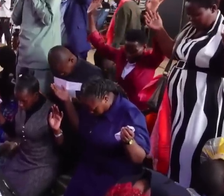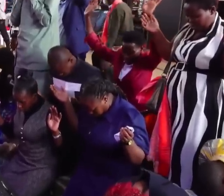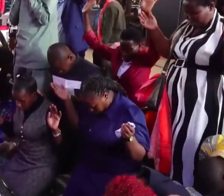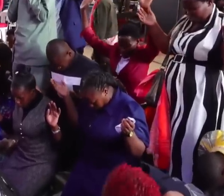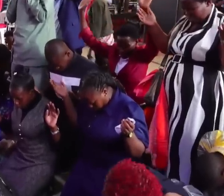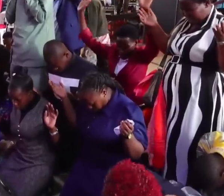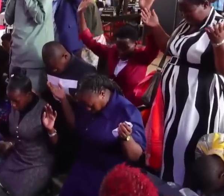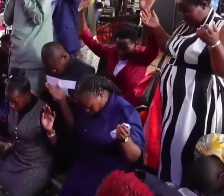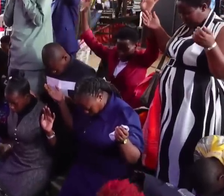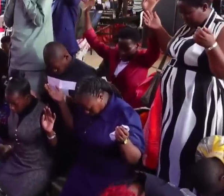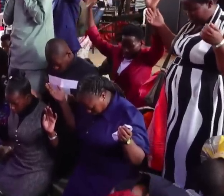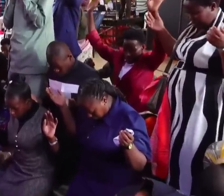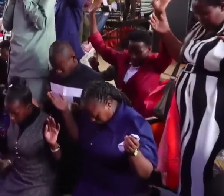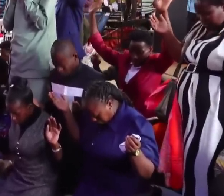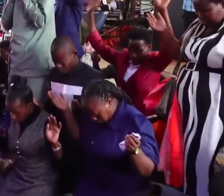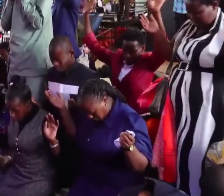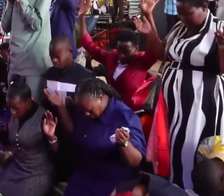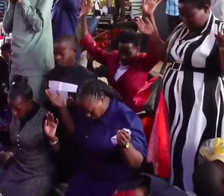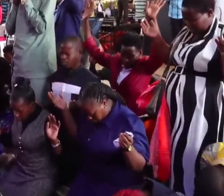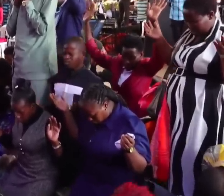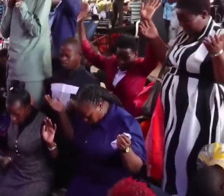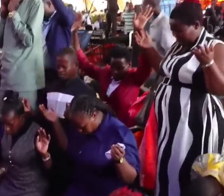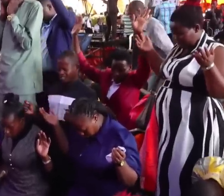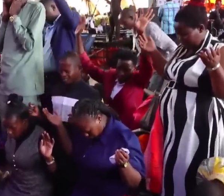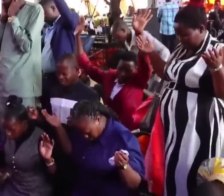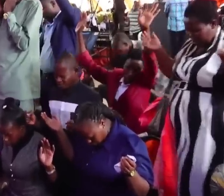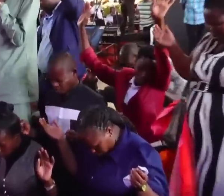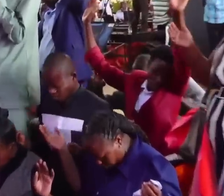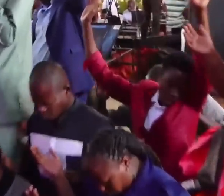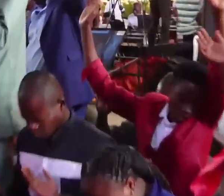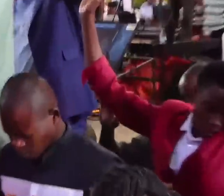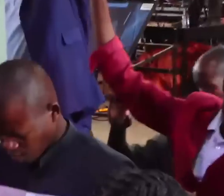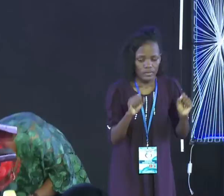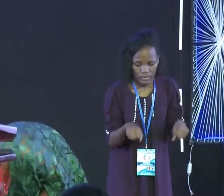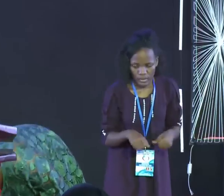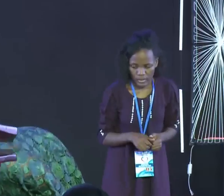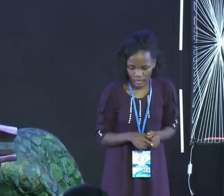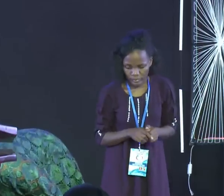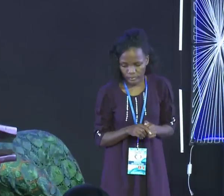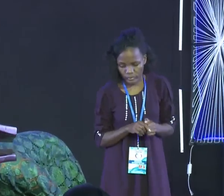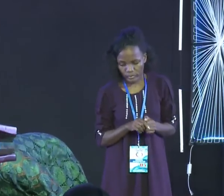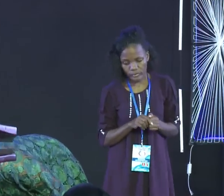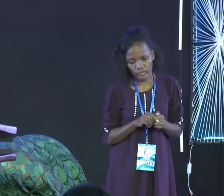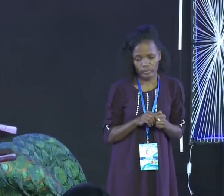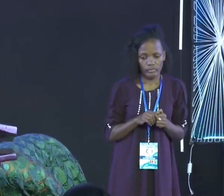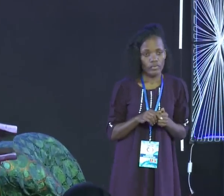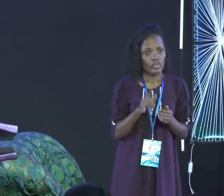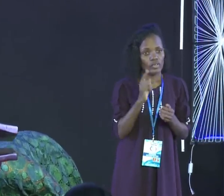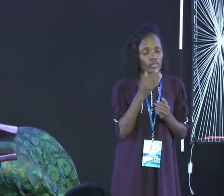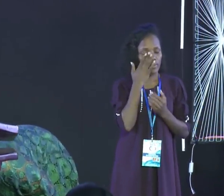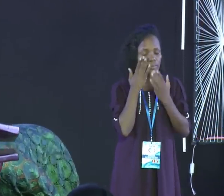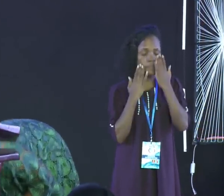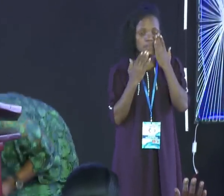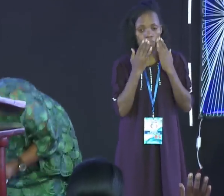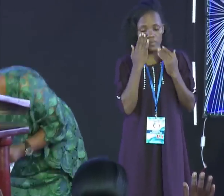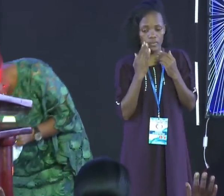Jesus. I've sinned against you. Alokola. You save. Asangula maziga. And